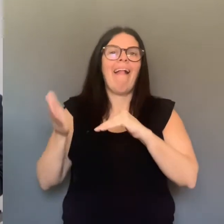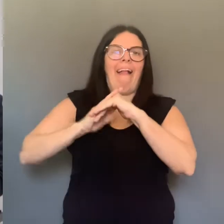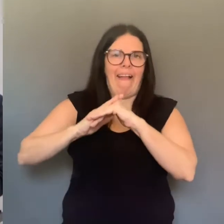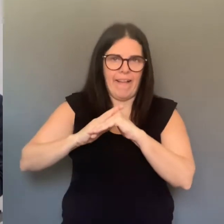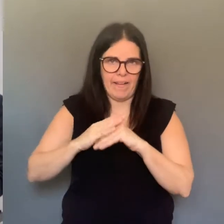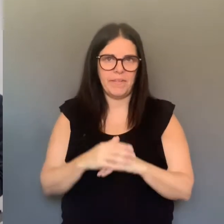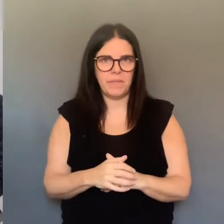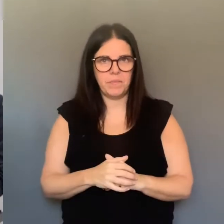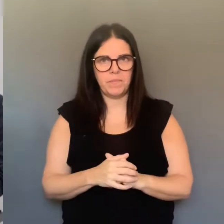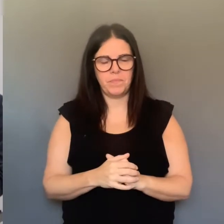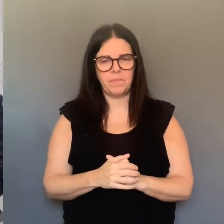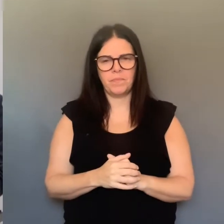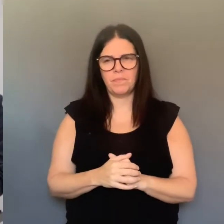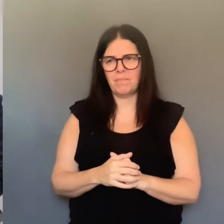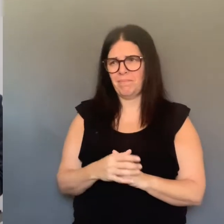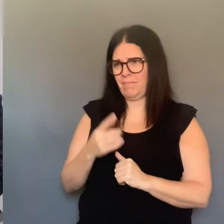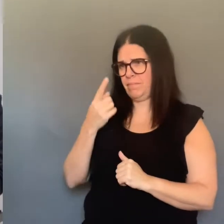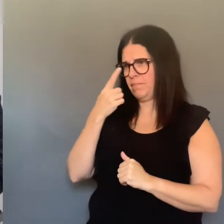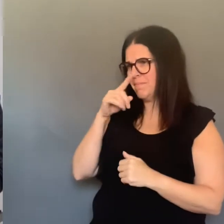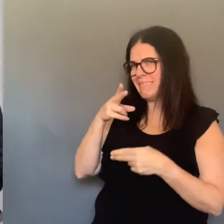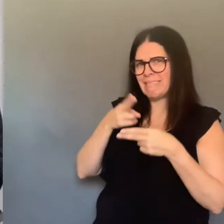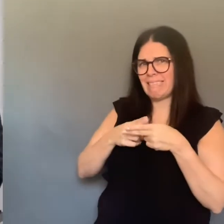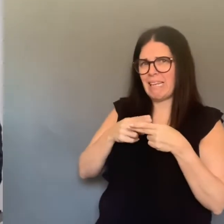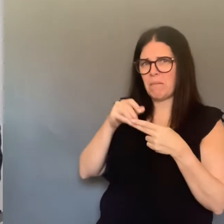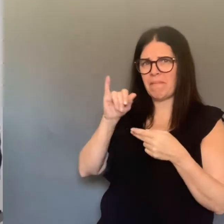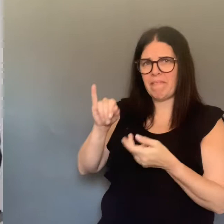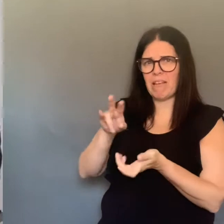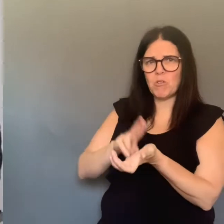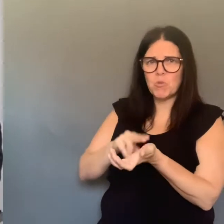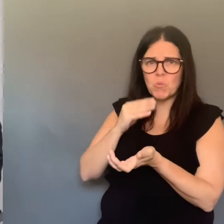Which long-term care home is it?